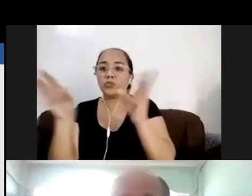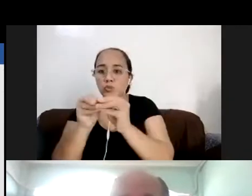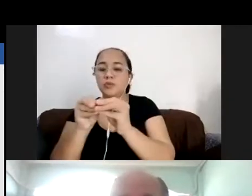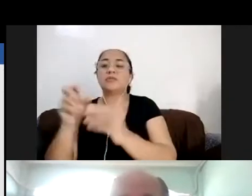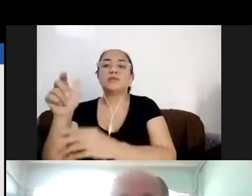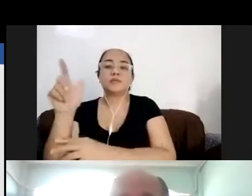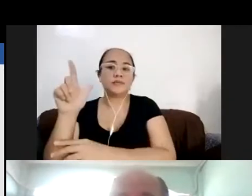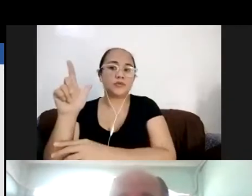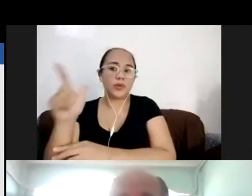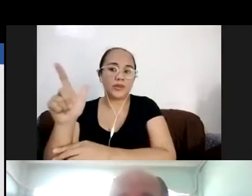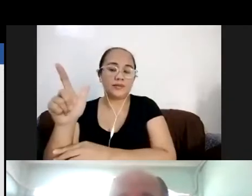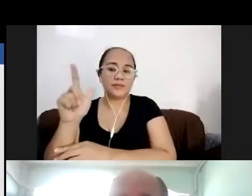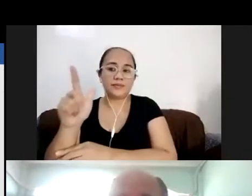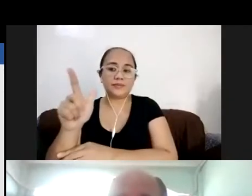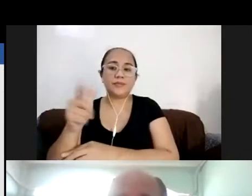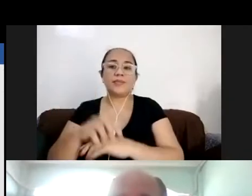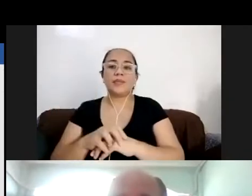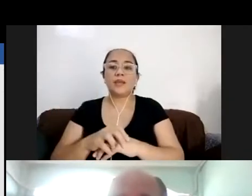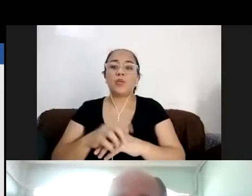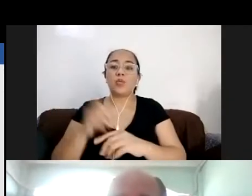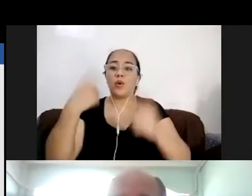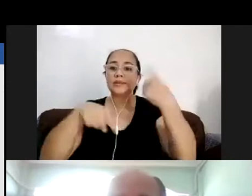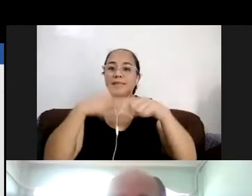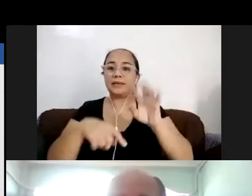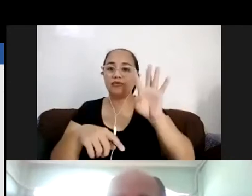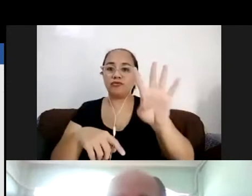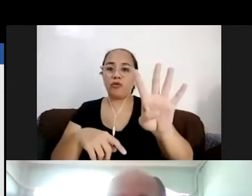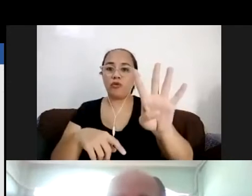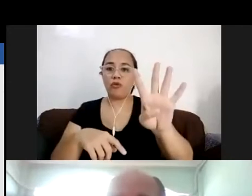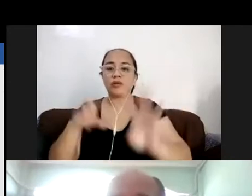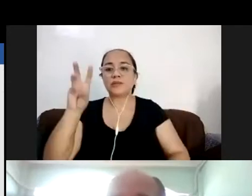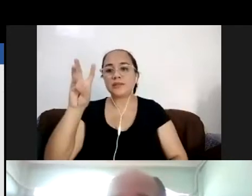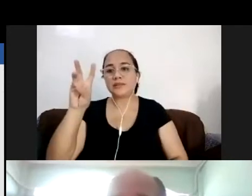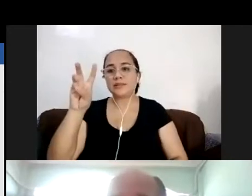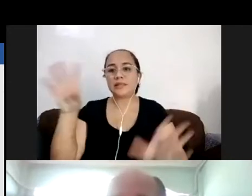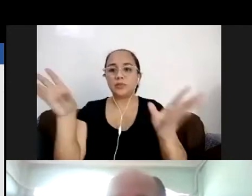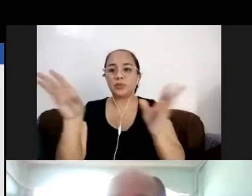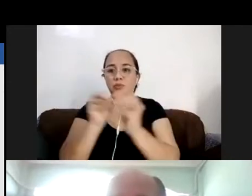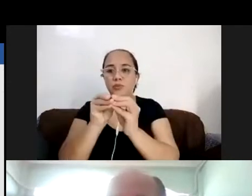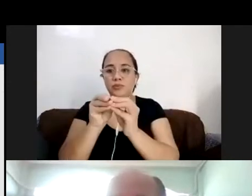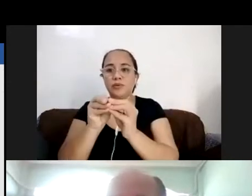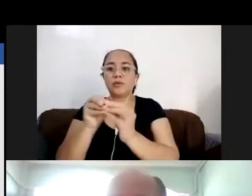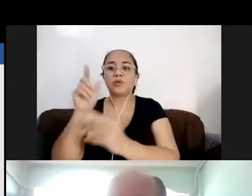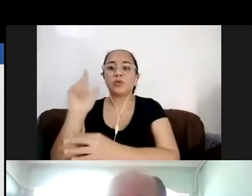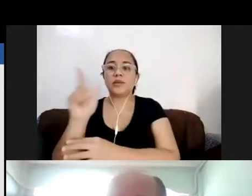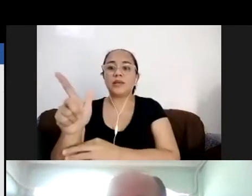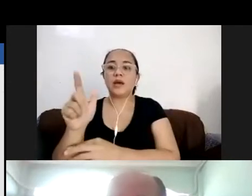Okay, and the signs are 4, 16 together, 20.